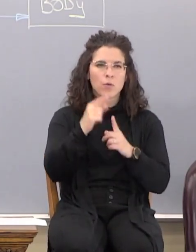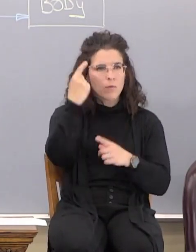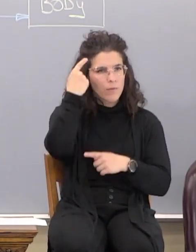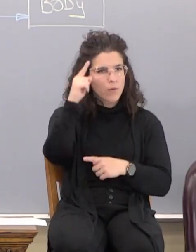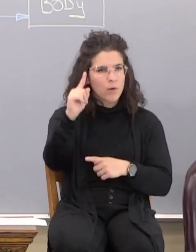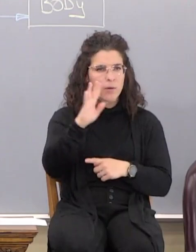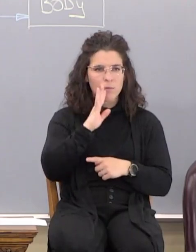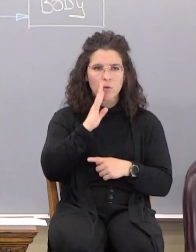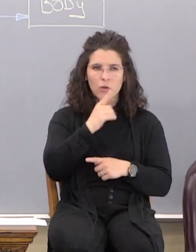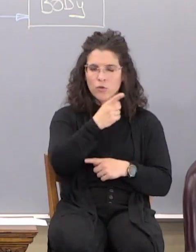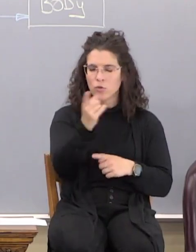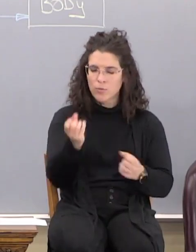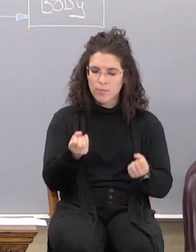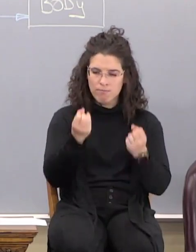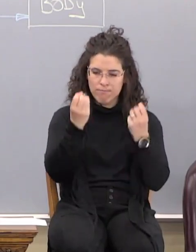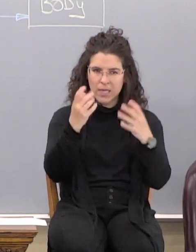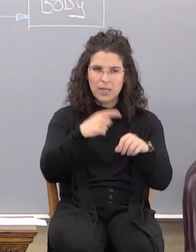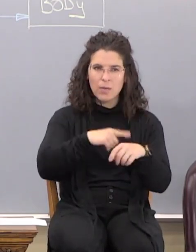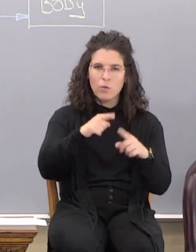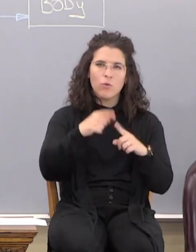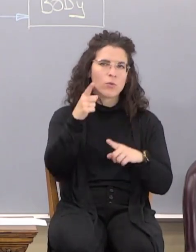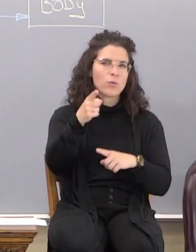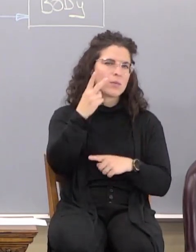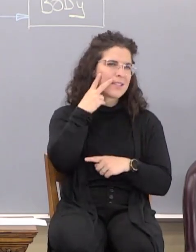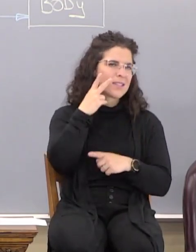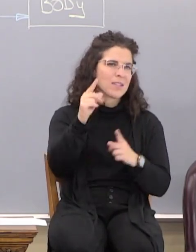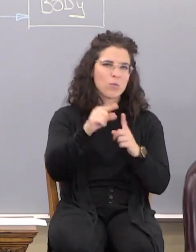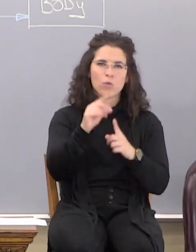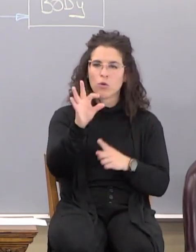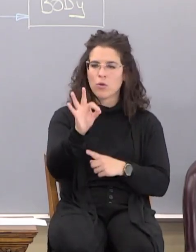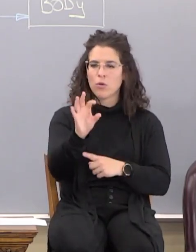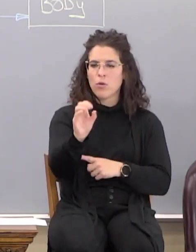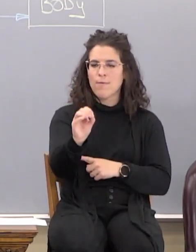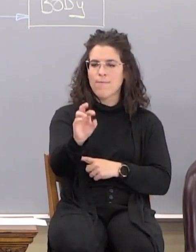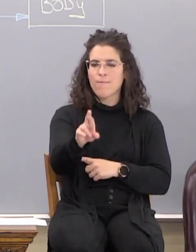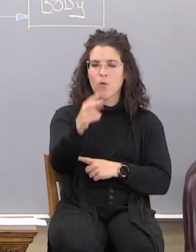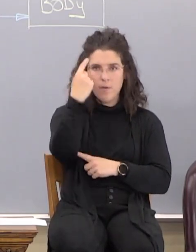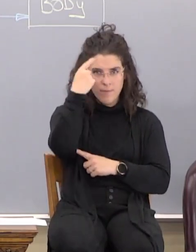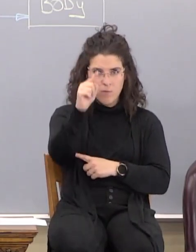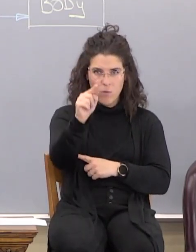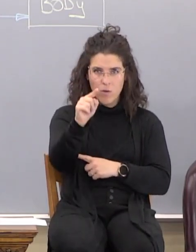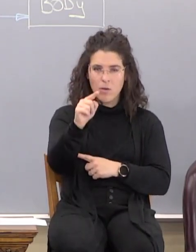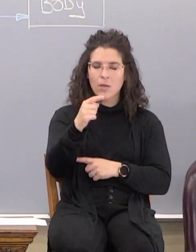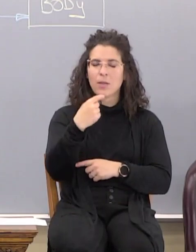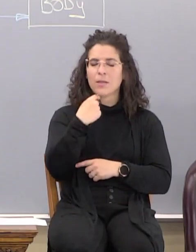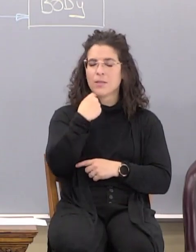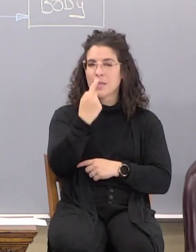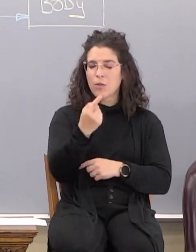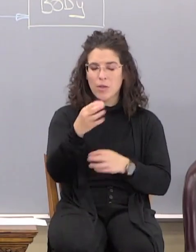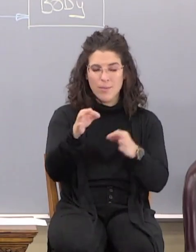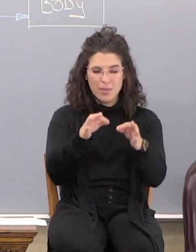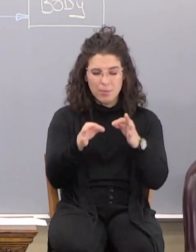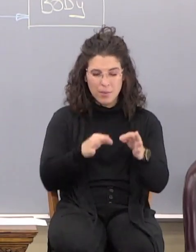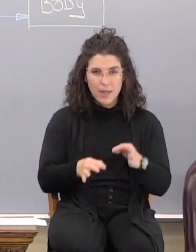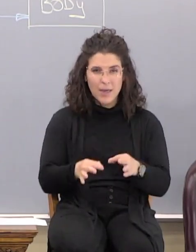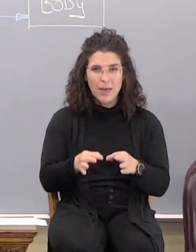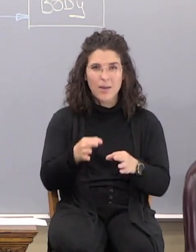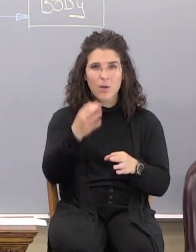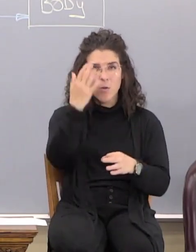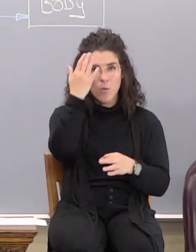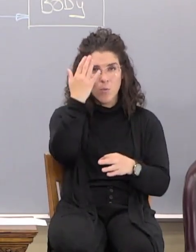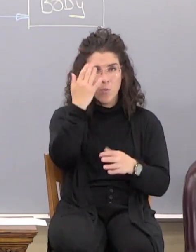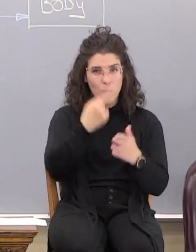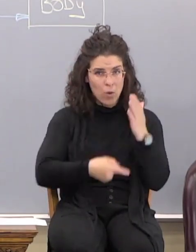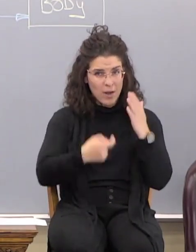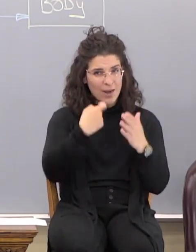talked to you about that many times. When you see that word for in a start of verse, he's telling you, let me explain to you what I